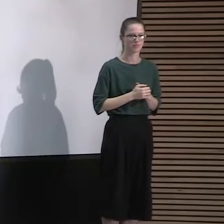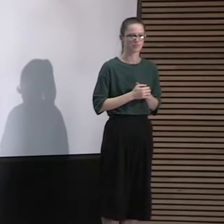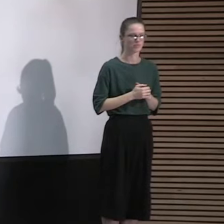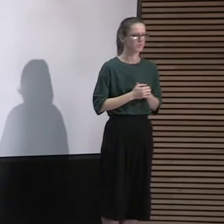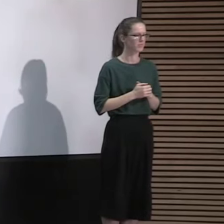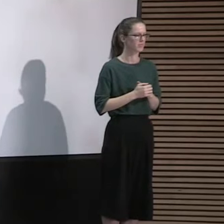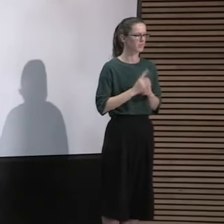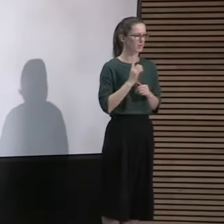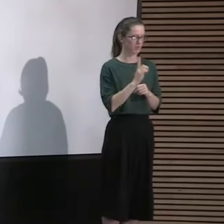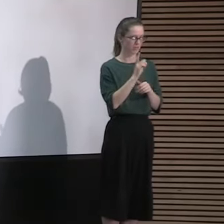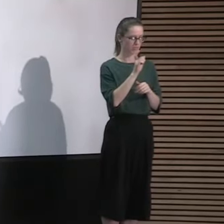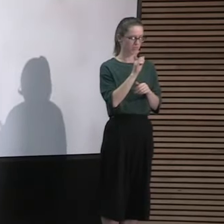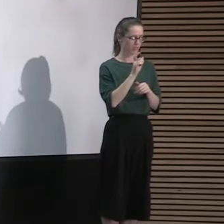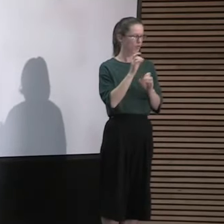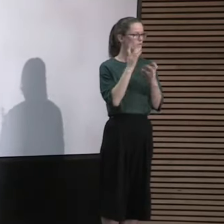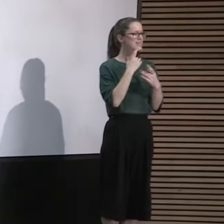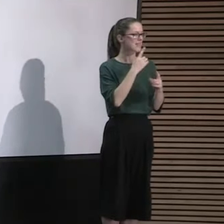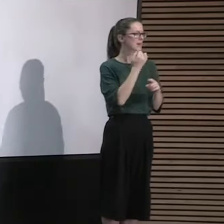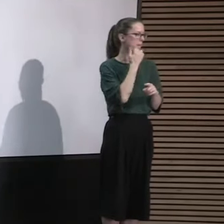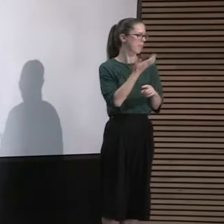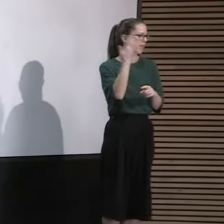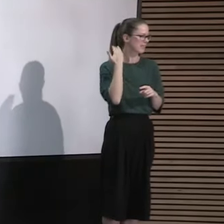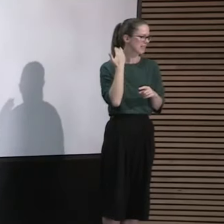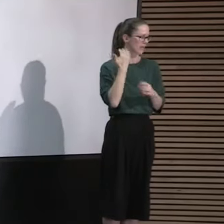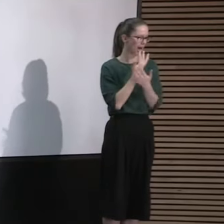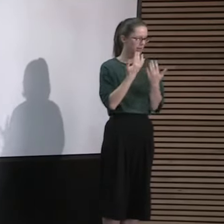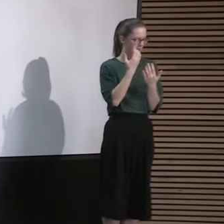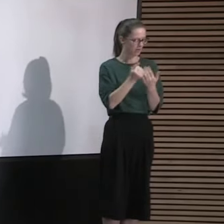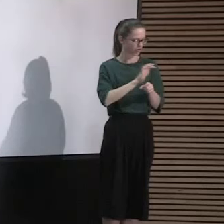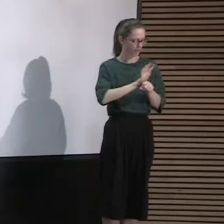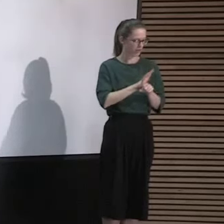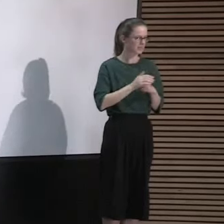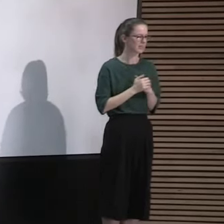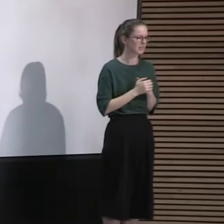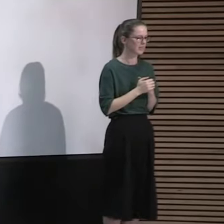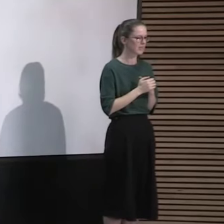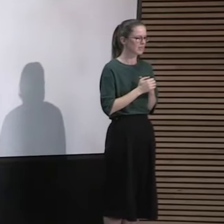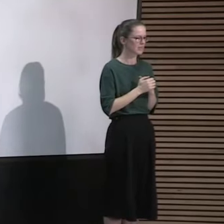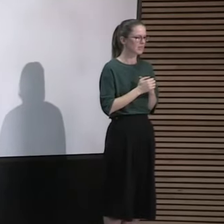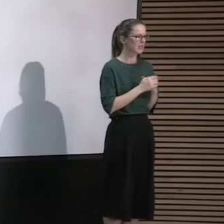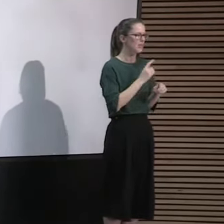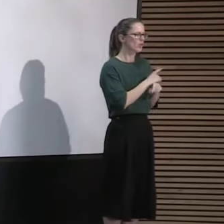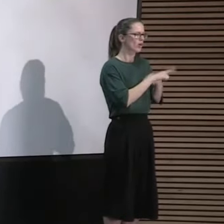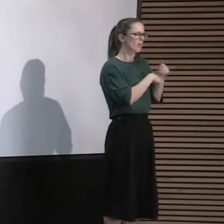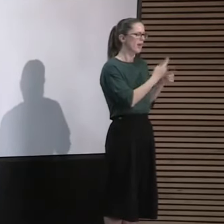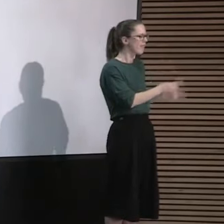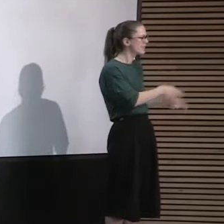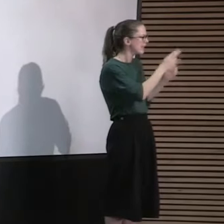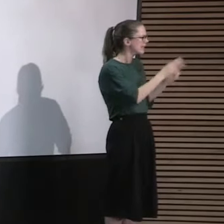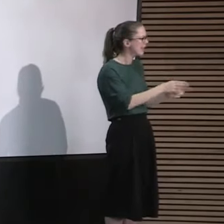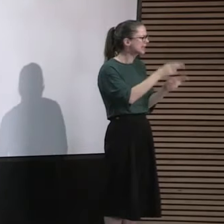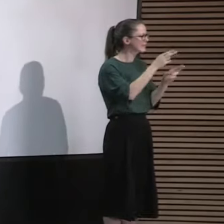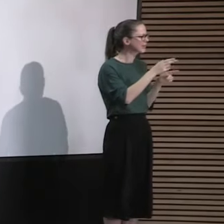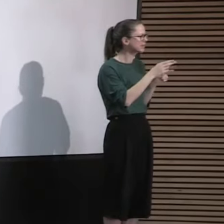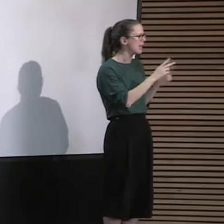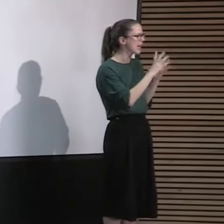in the same way. But from our perspective, from a facilities point of view, and Air Commodore Webb can speak to this, that everything that